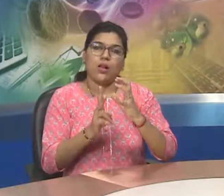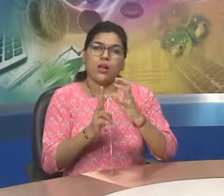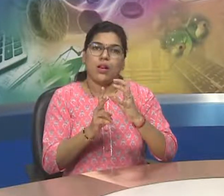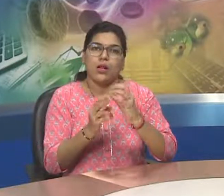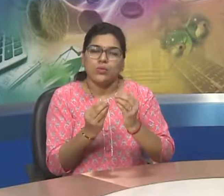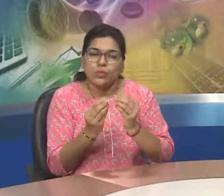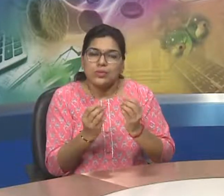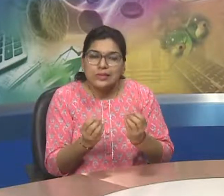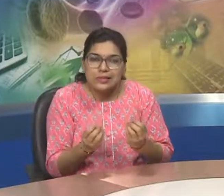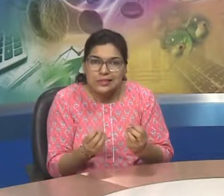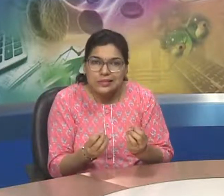5